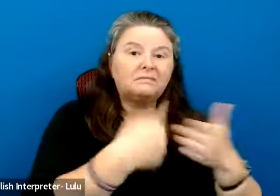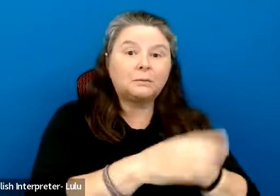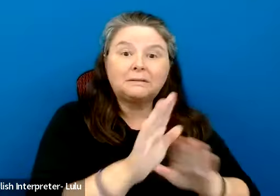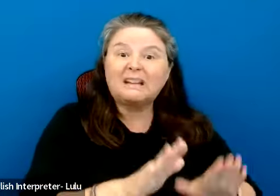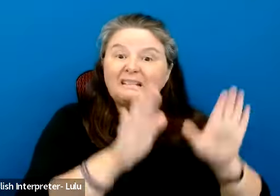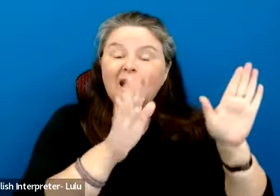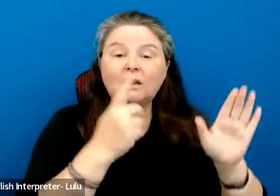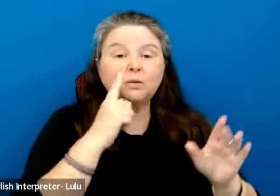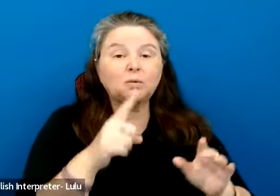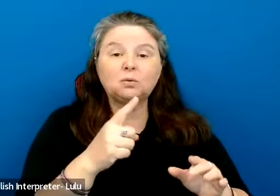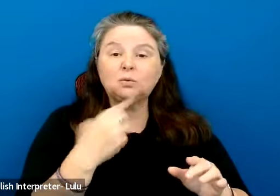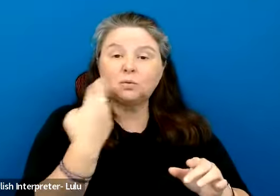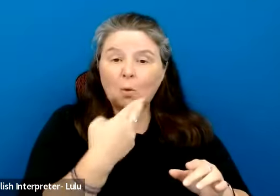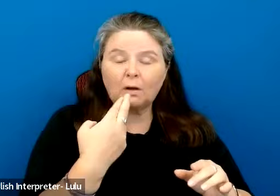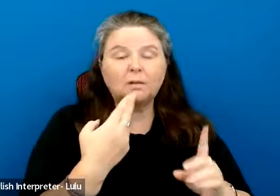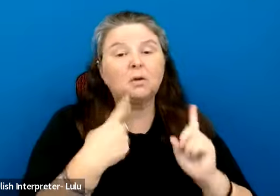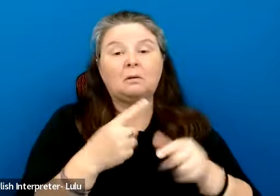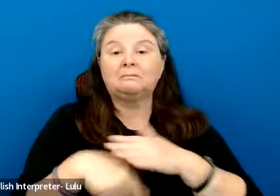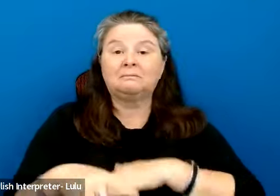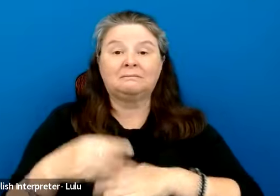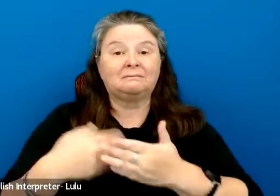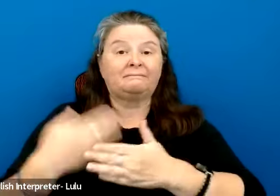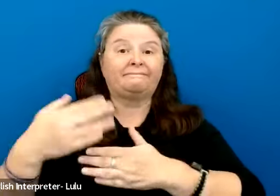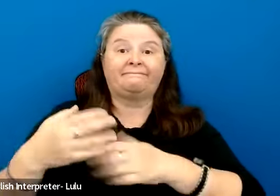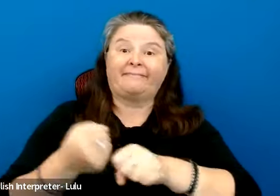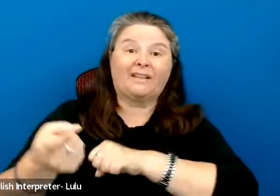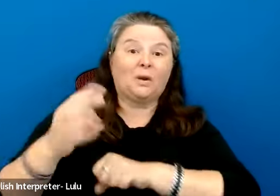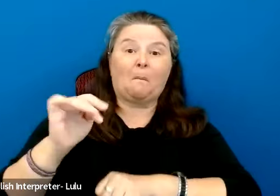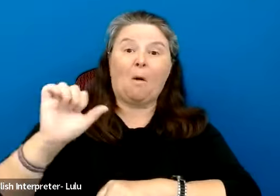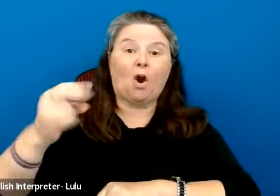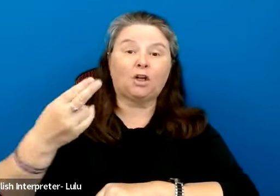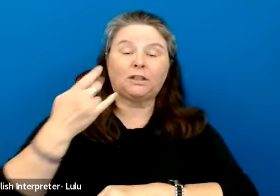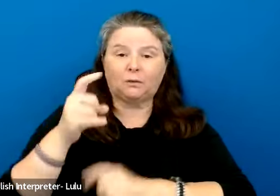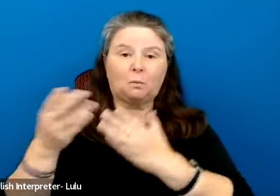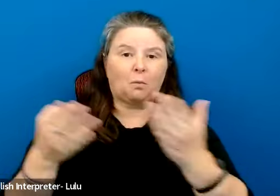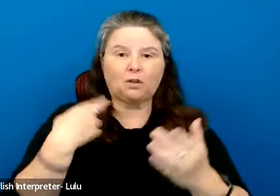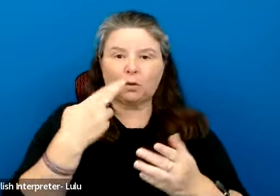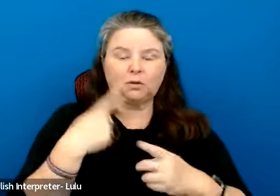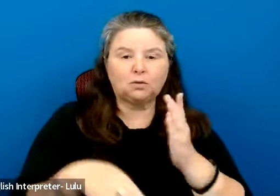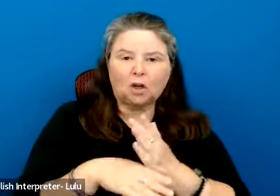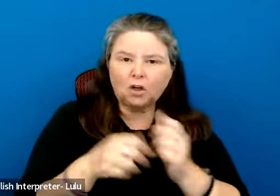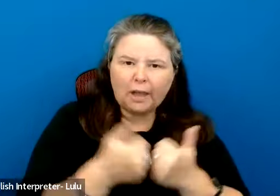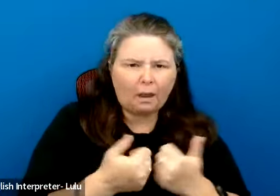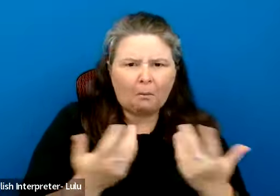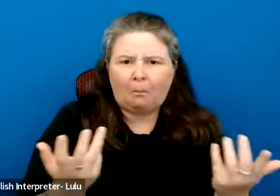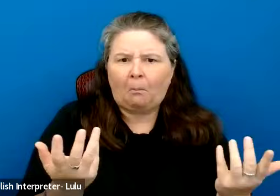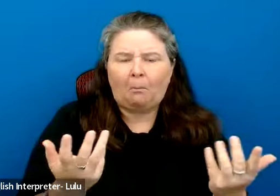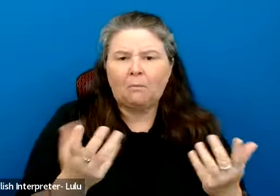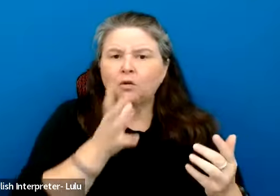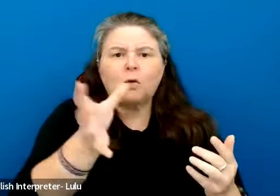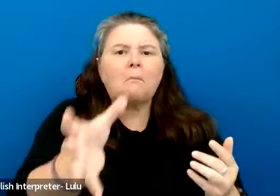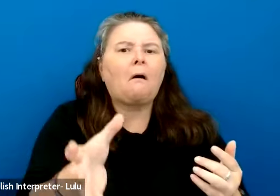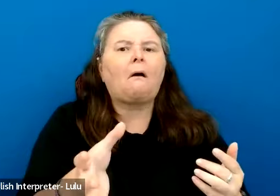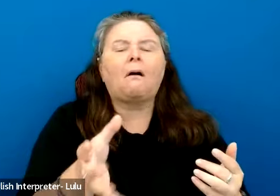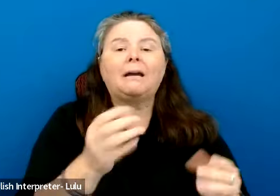to Krispy Kreme. You could take it next March to Krispy Kreme if you have to bring donuts to the soccer game. Grandma